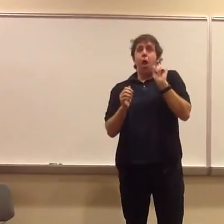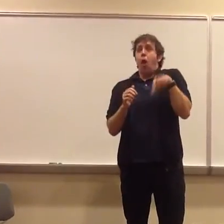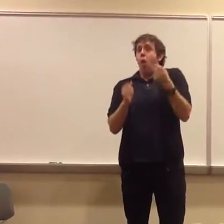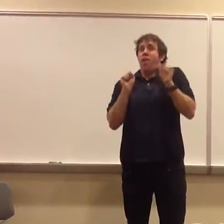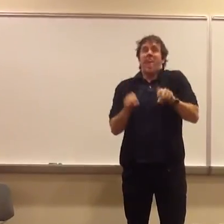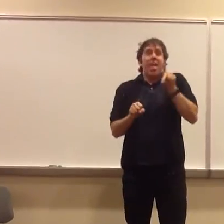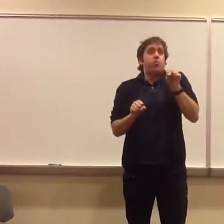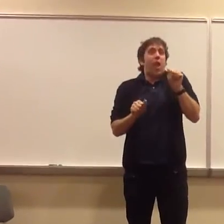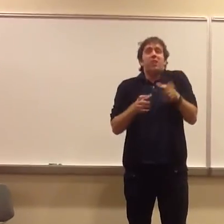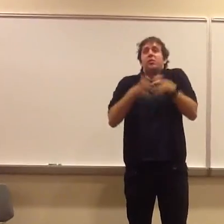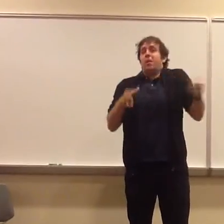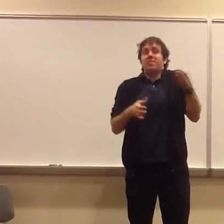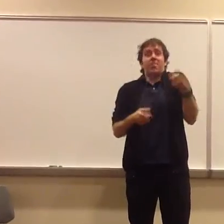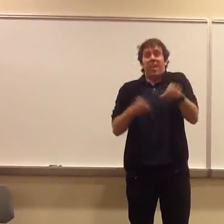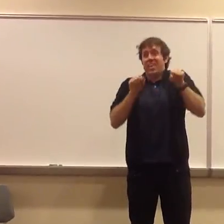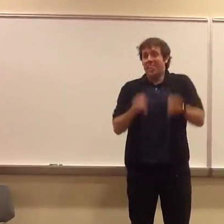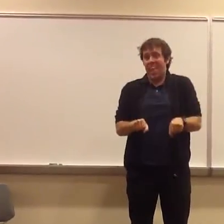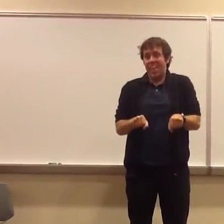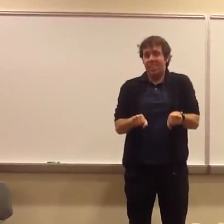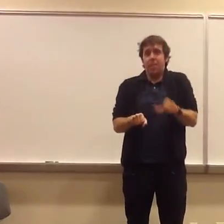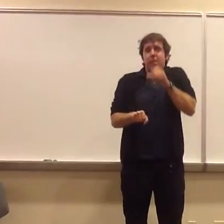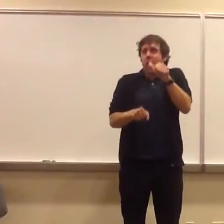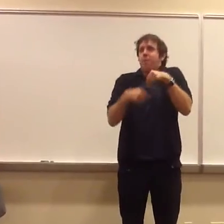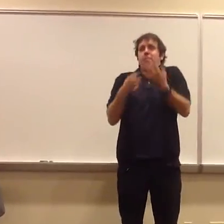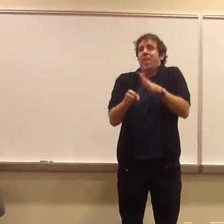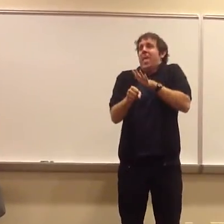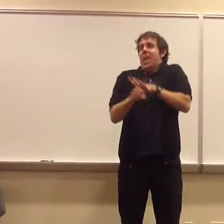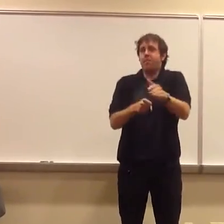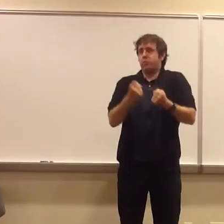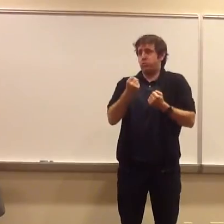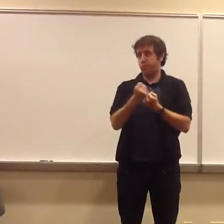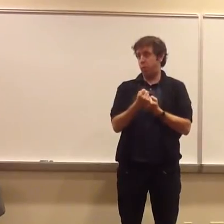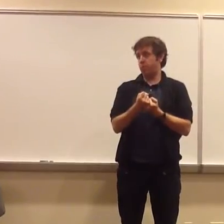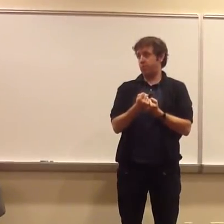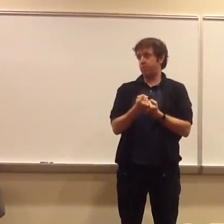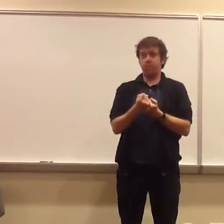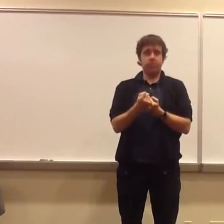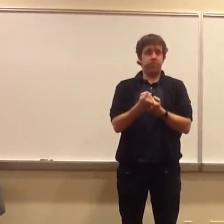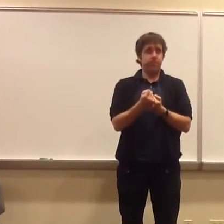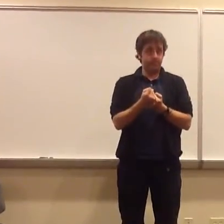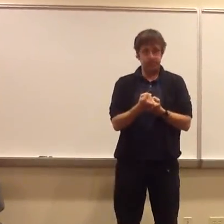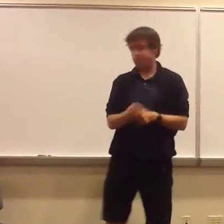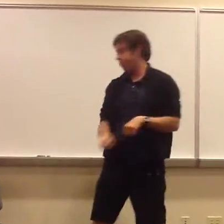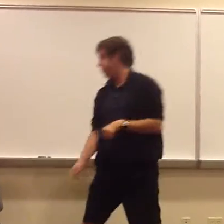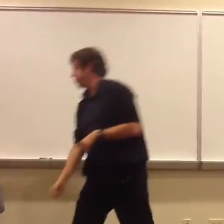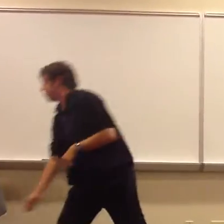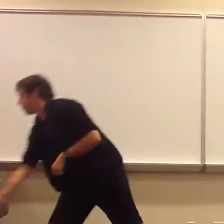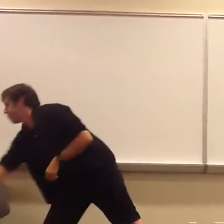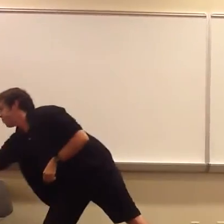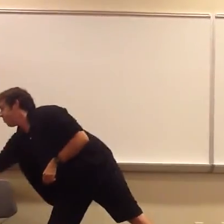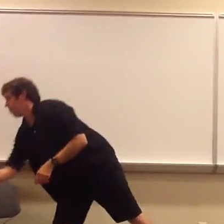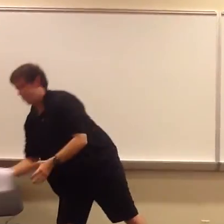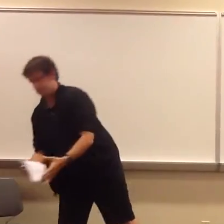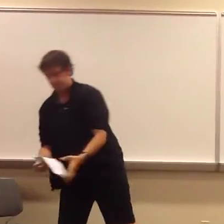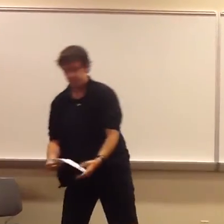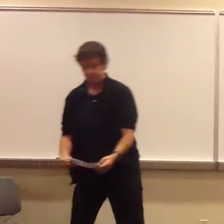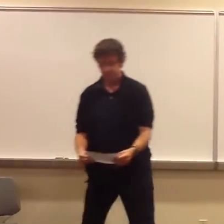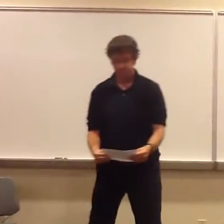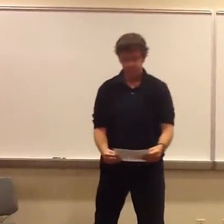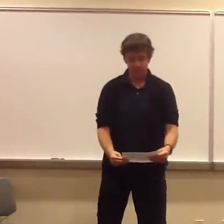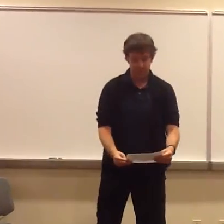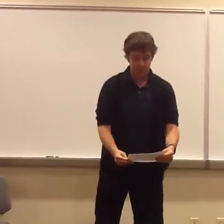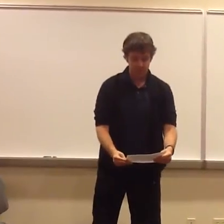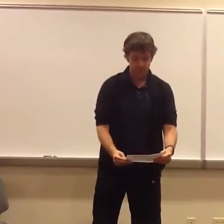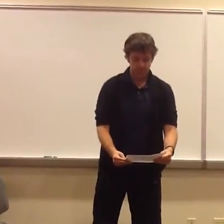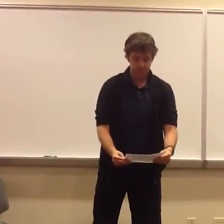The Nashua Mental Health Community Center are doing as much as they can. They need to be replicated. They